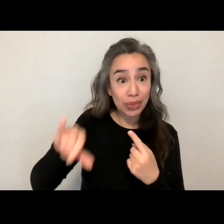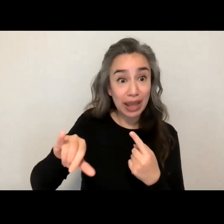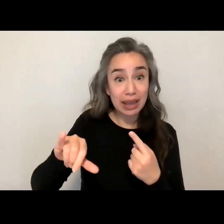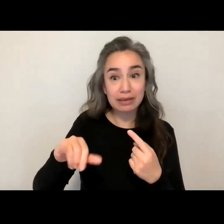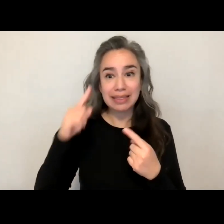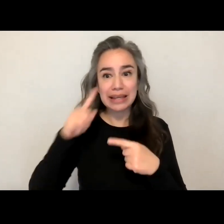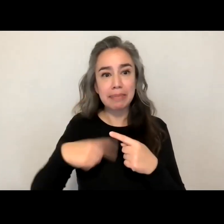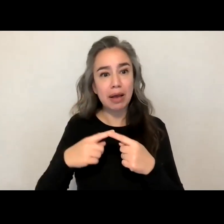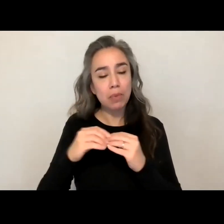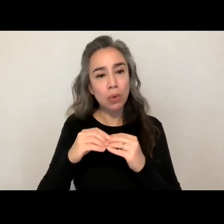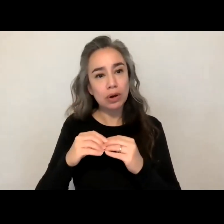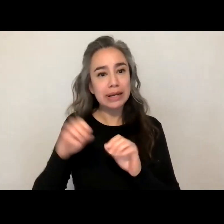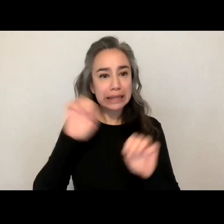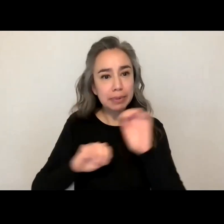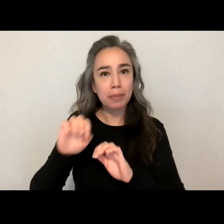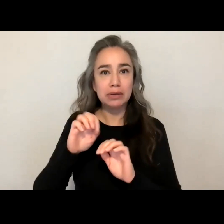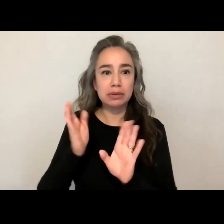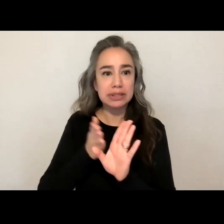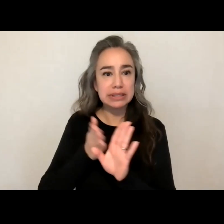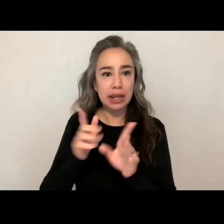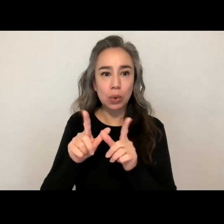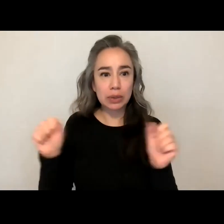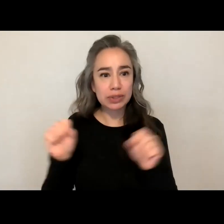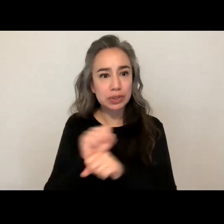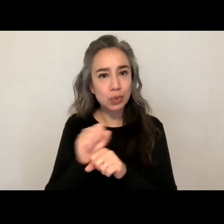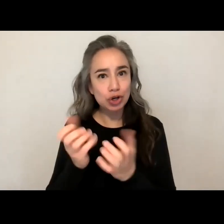psycholinguistic experimental work?